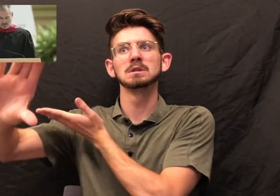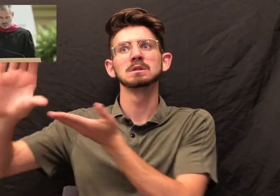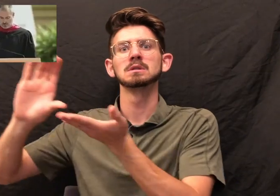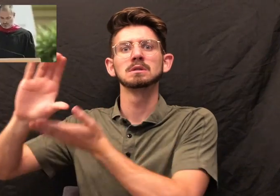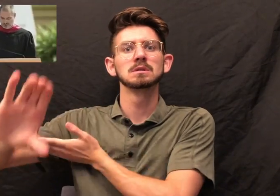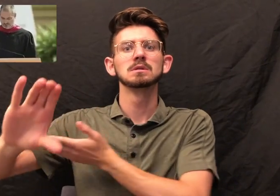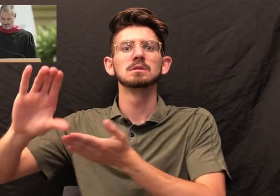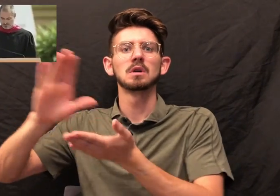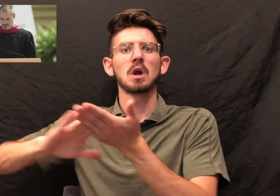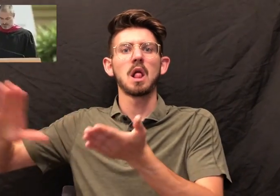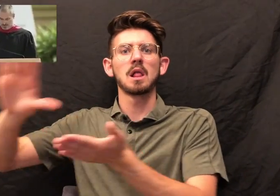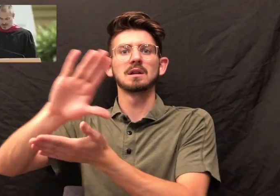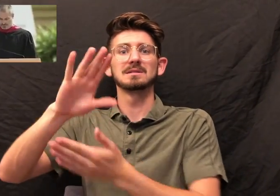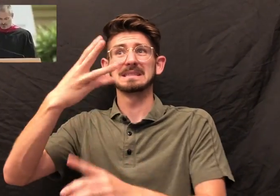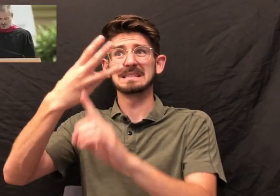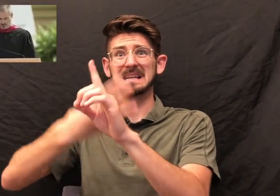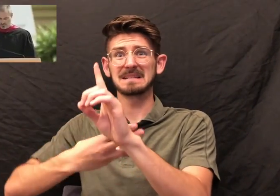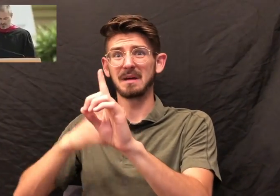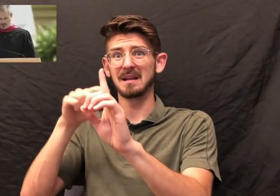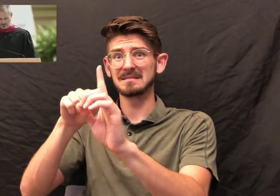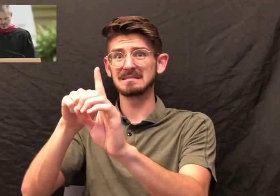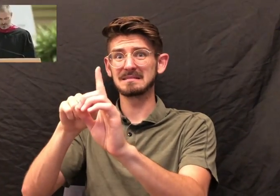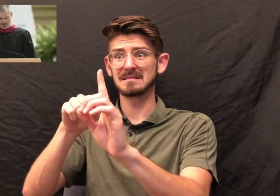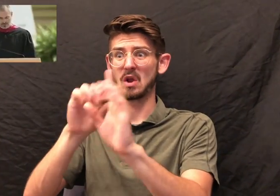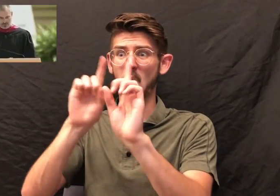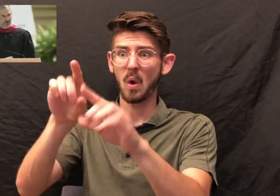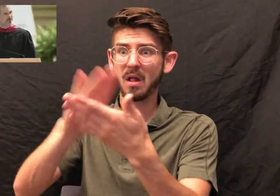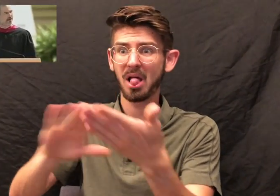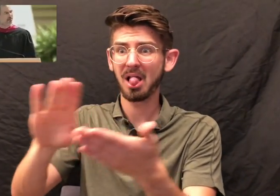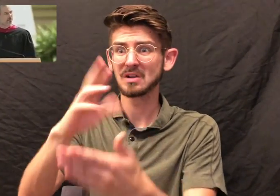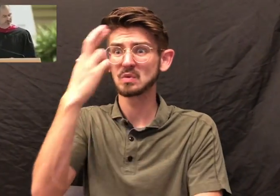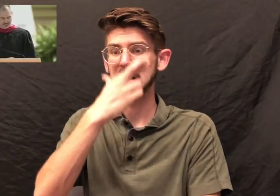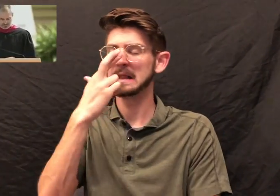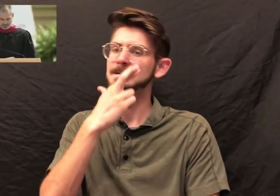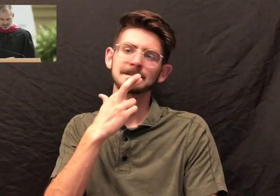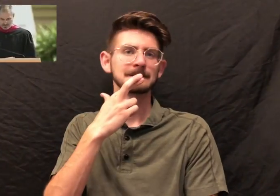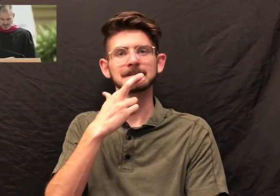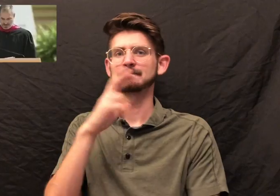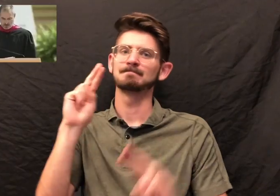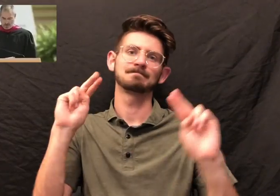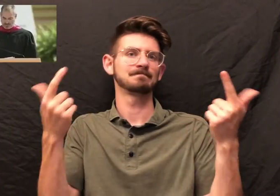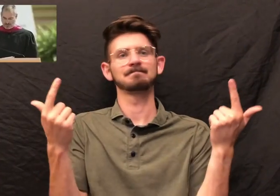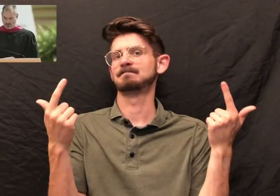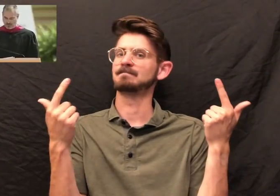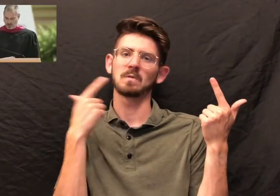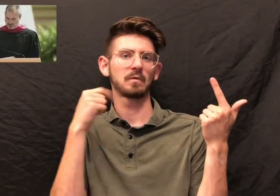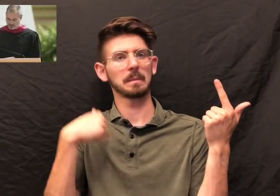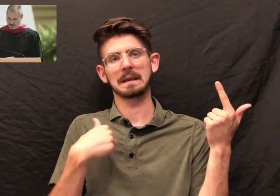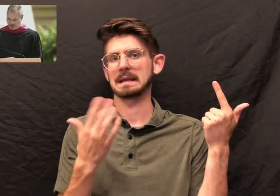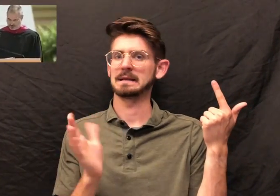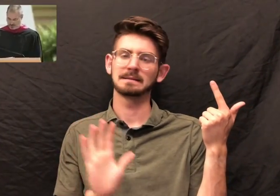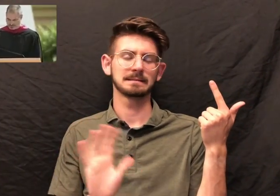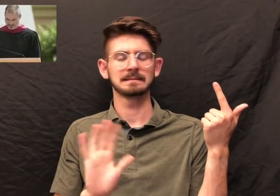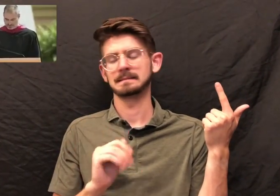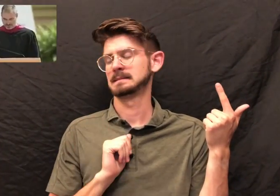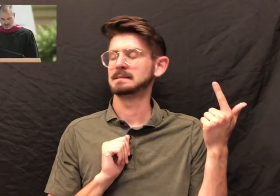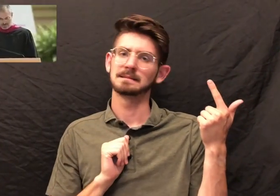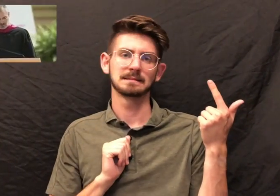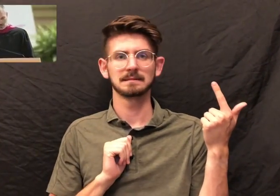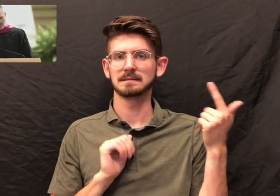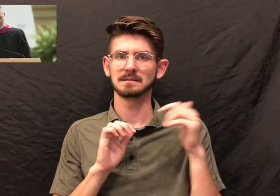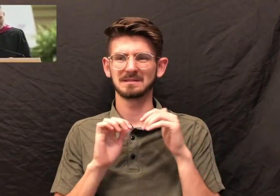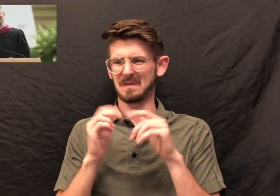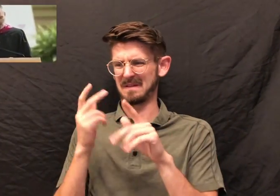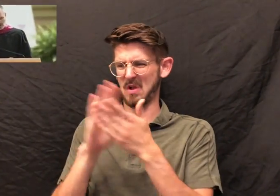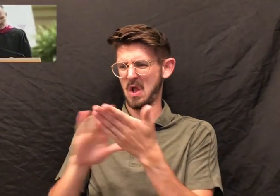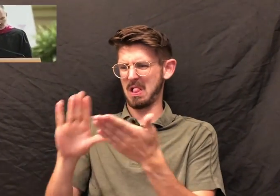see the value in it. I had no idea what I wanted to do with my life, and no idea how college was going to help me figure it out. And here